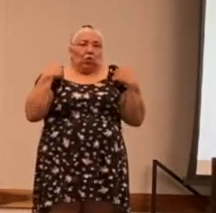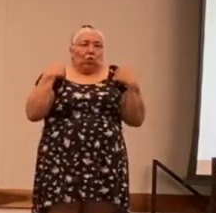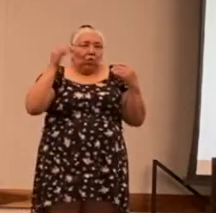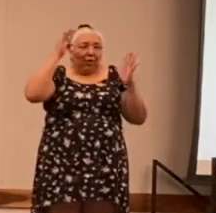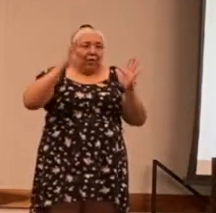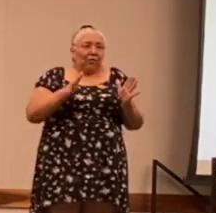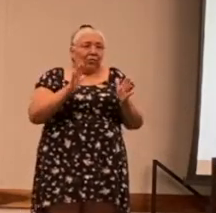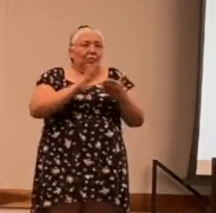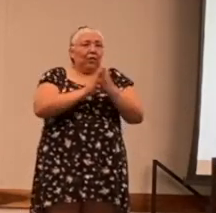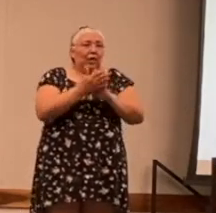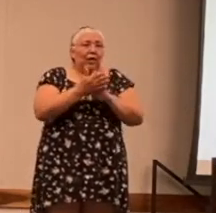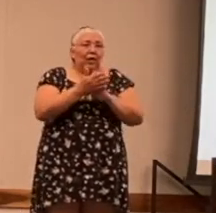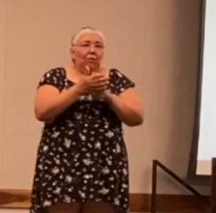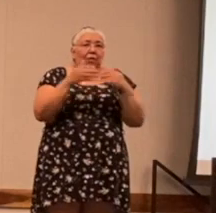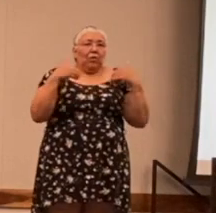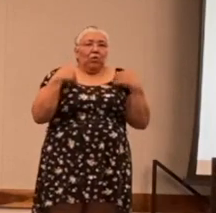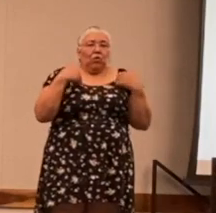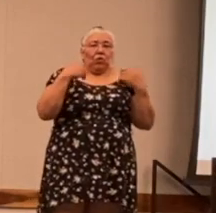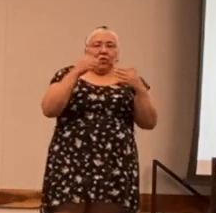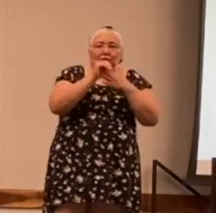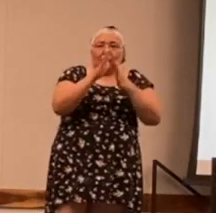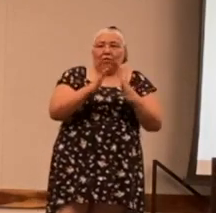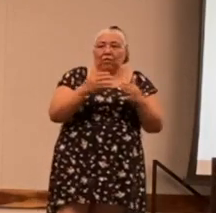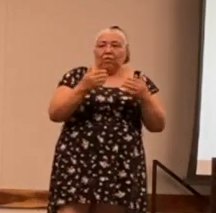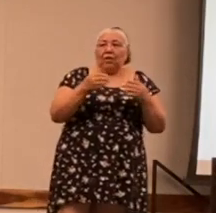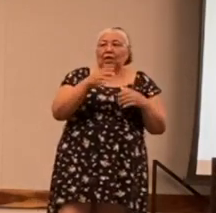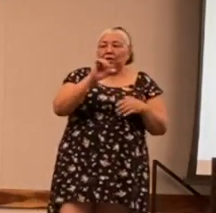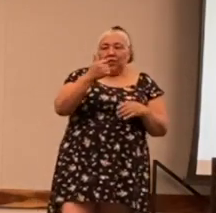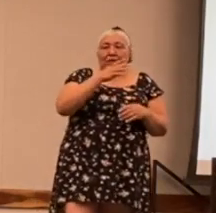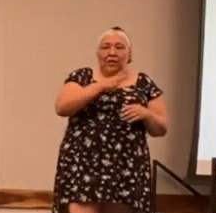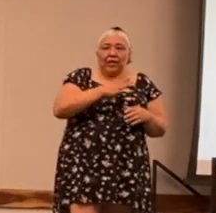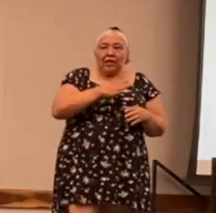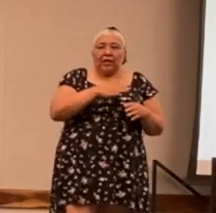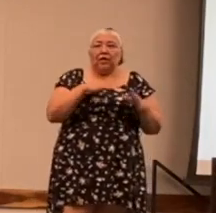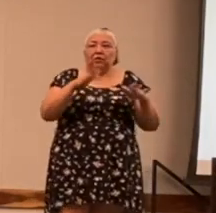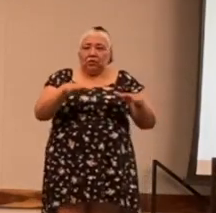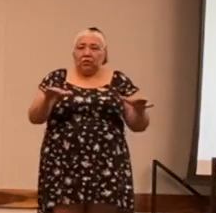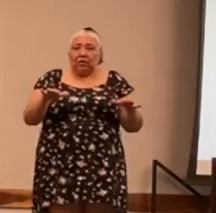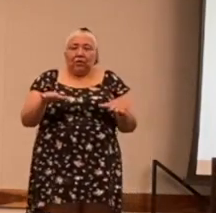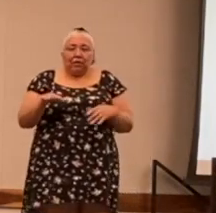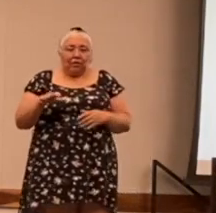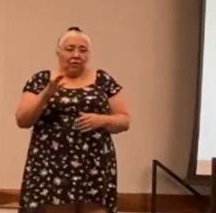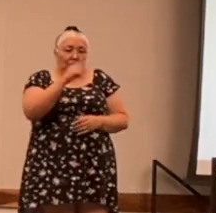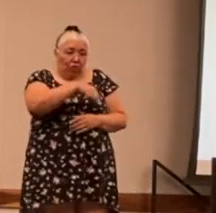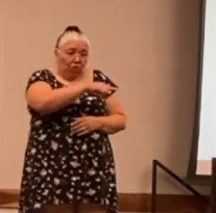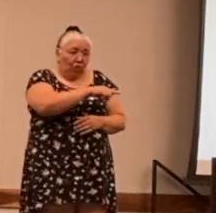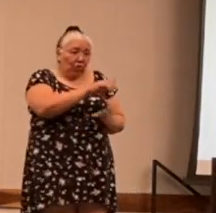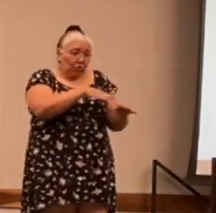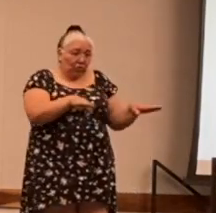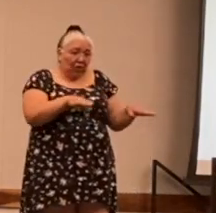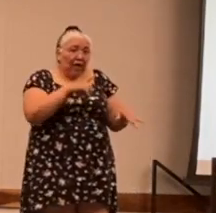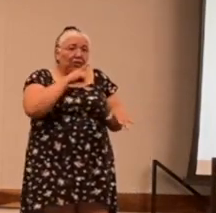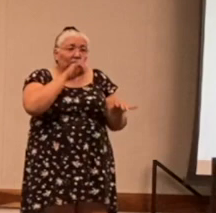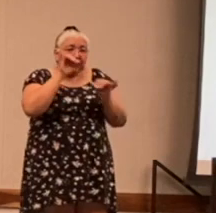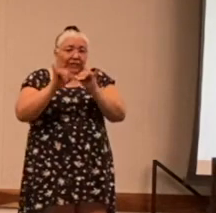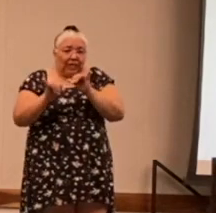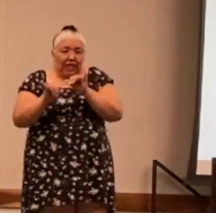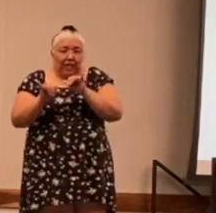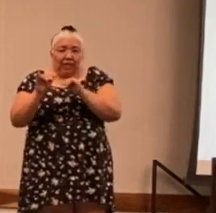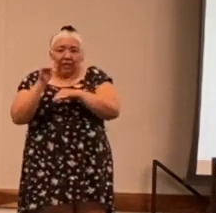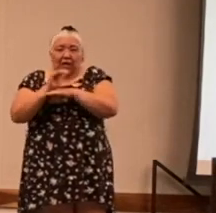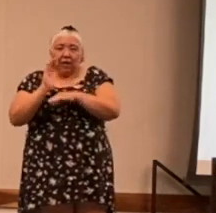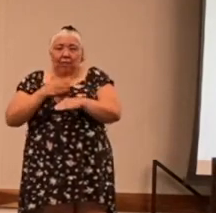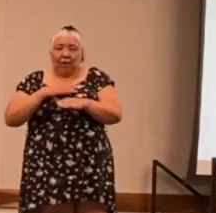leaders. He started dating another lady who had children. Long story short, those kids would actually spend the night at my